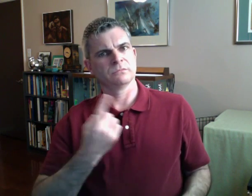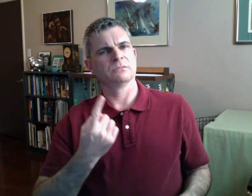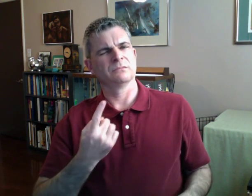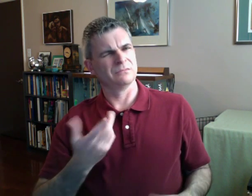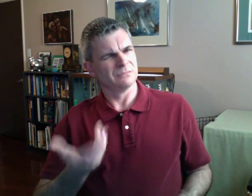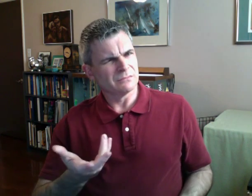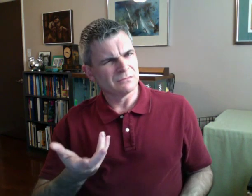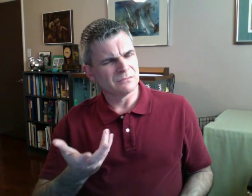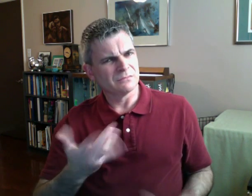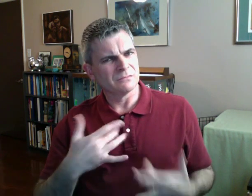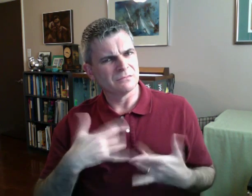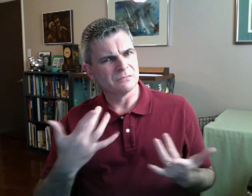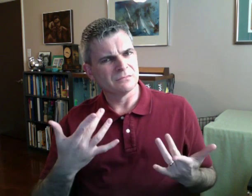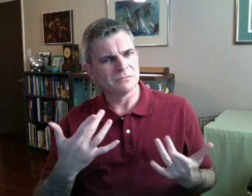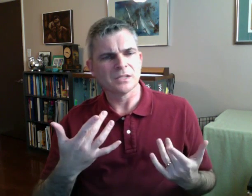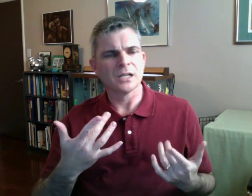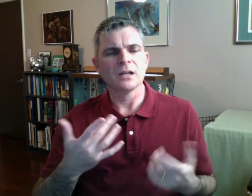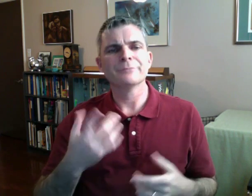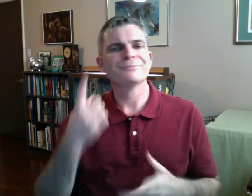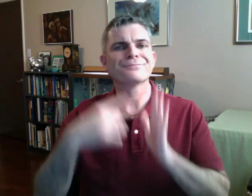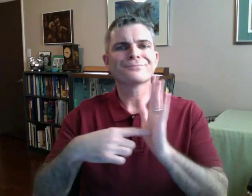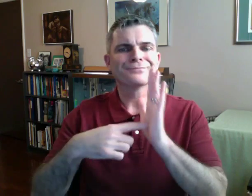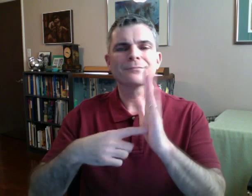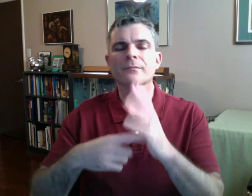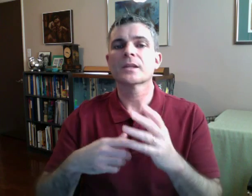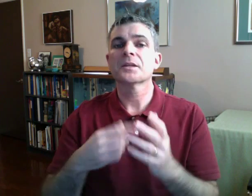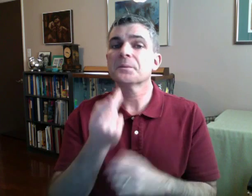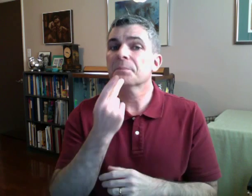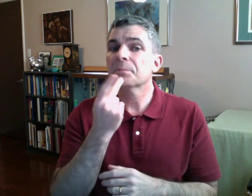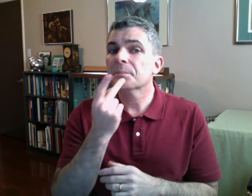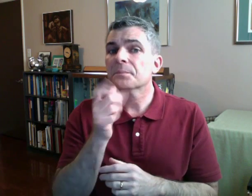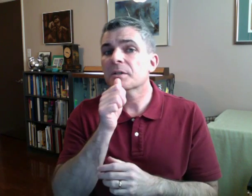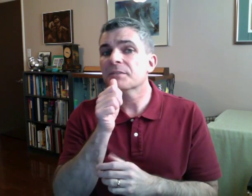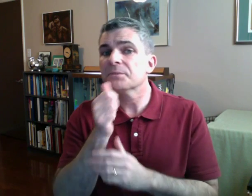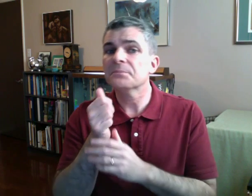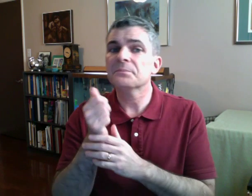them cannot begin to lecture the other one without insulting. husband wife.